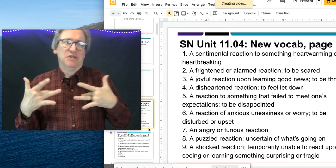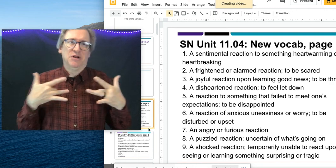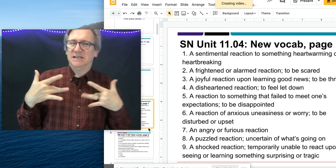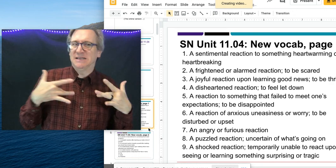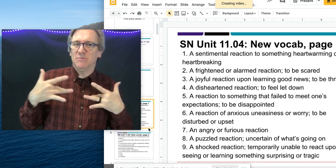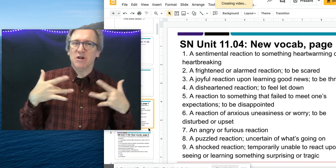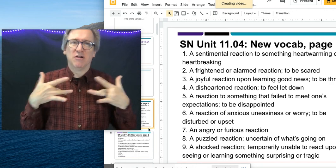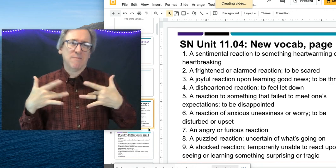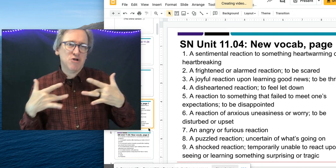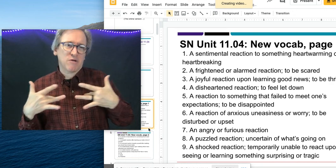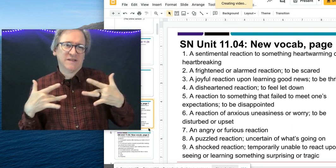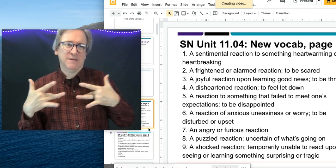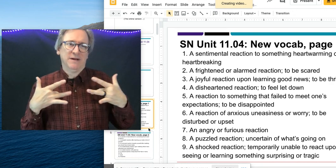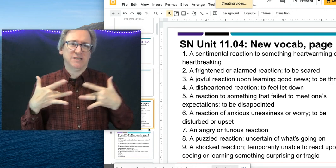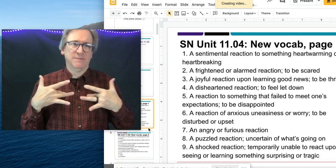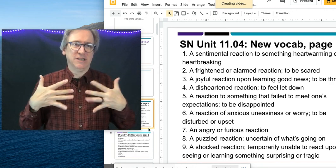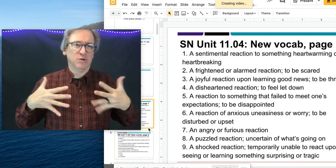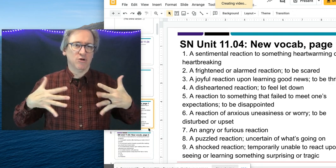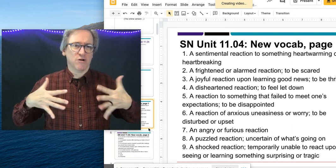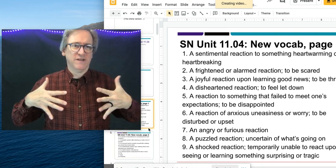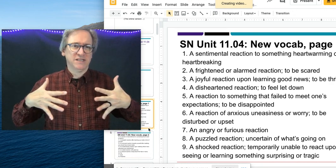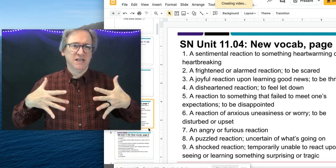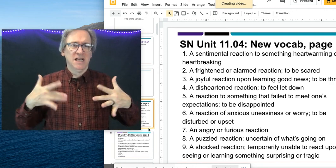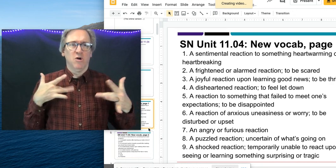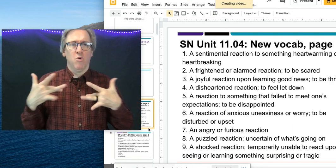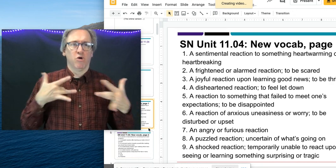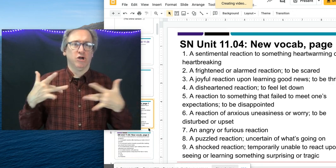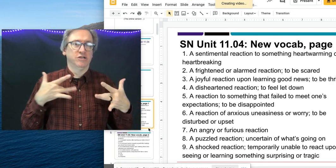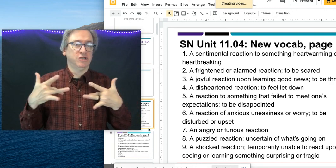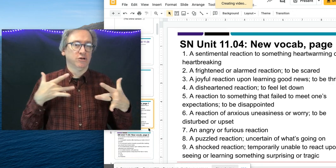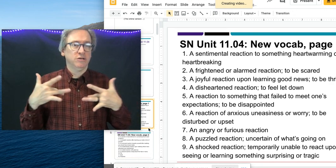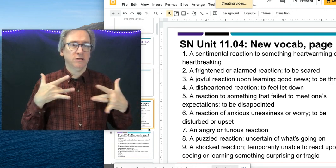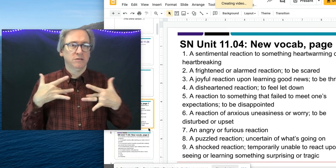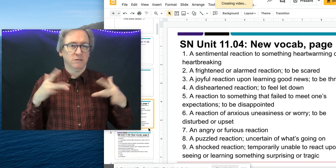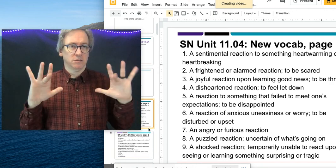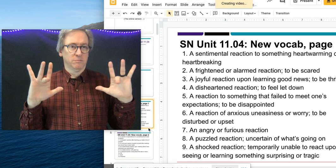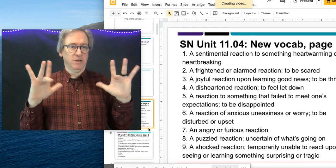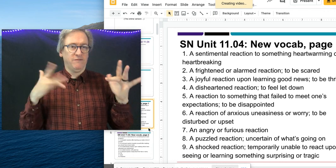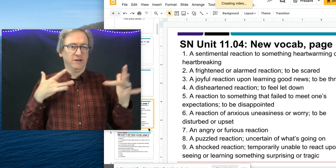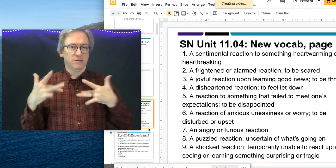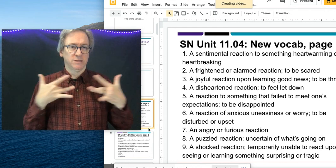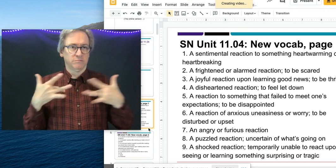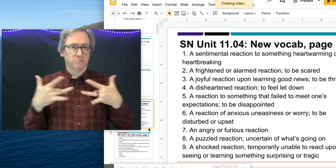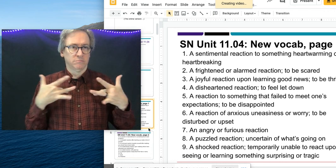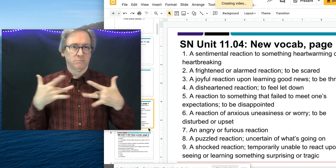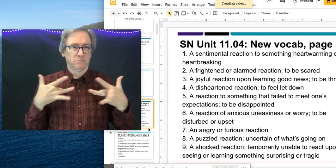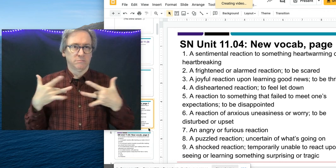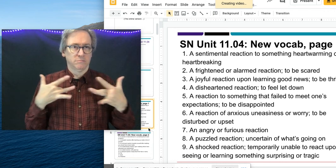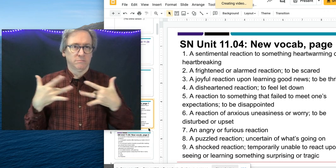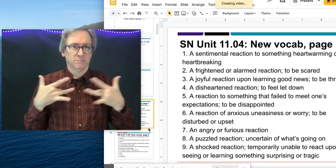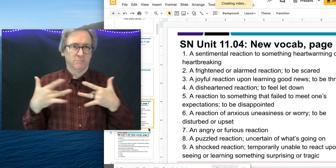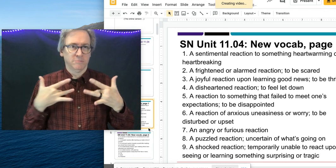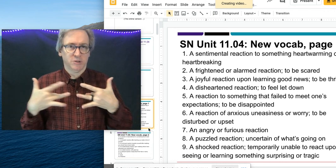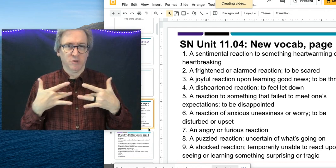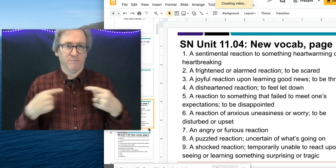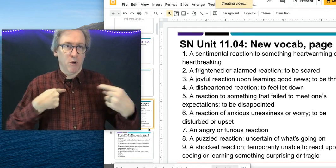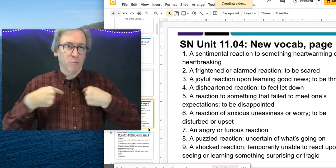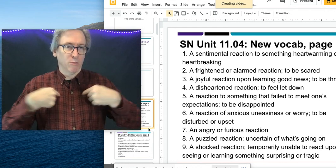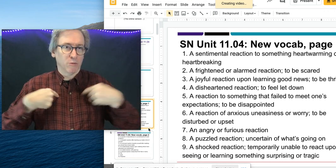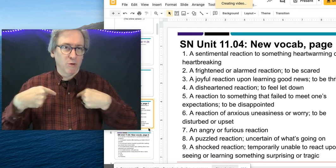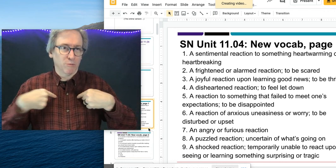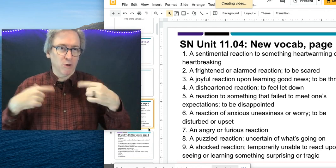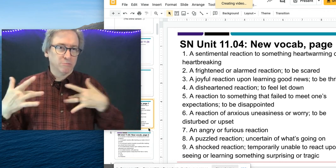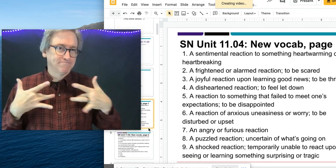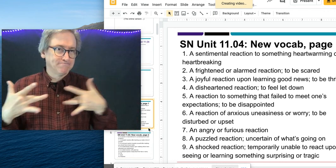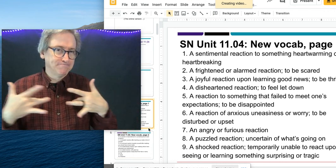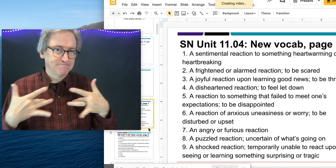second thoughts. I'm nervous about something. So nervous or concerned. Middle fingers. Sort of poke, poke,